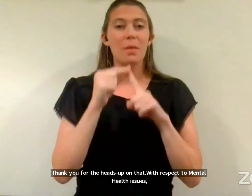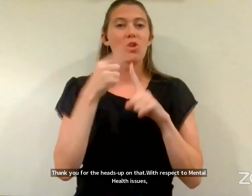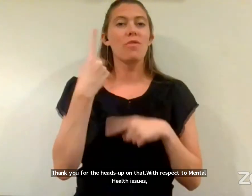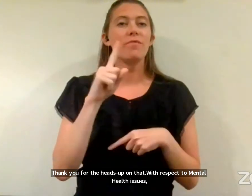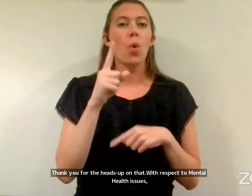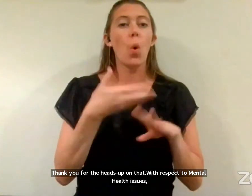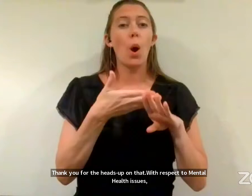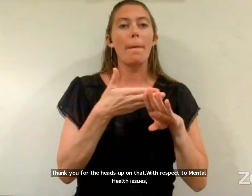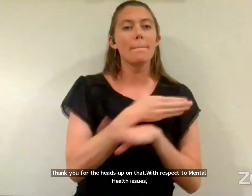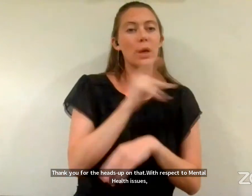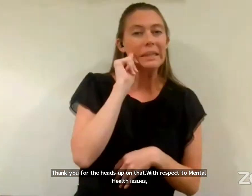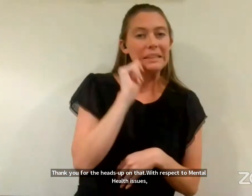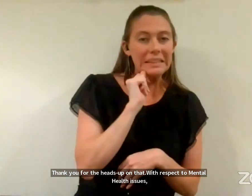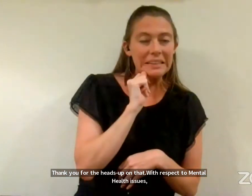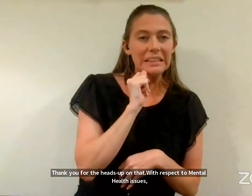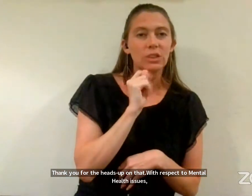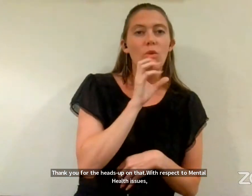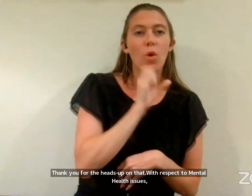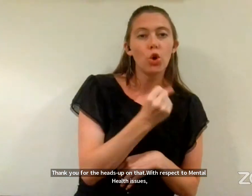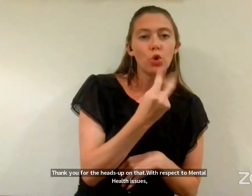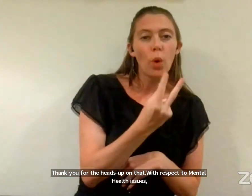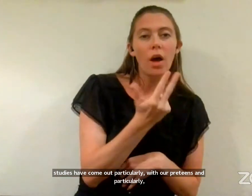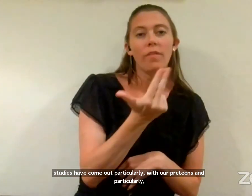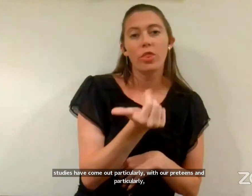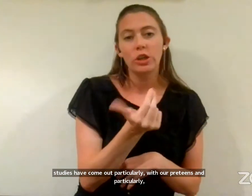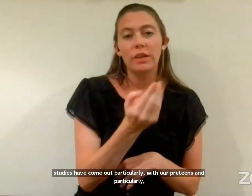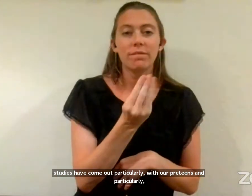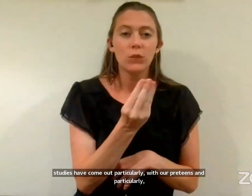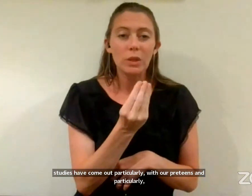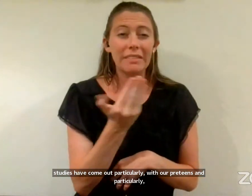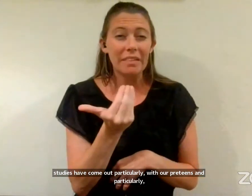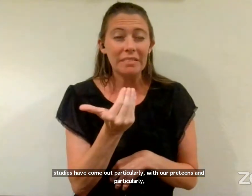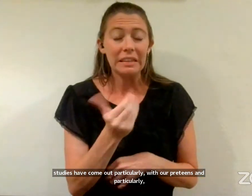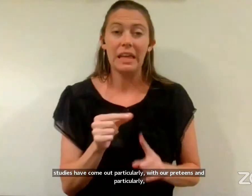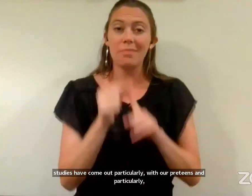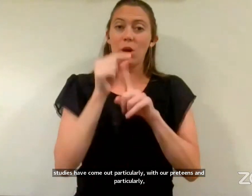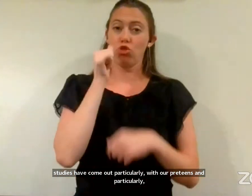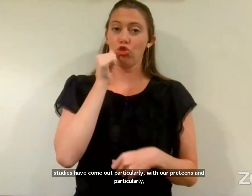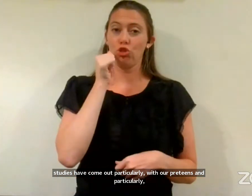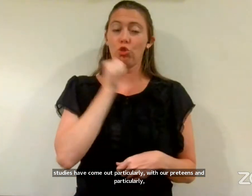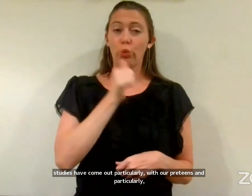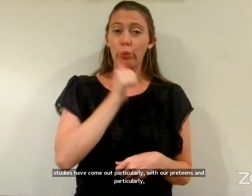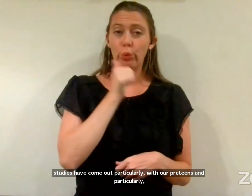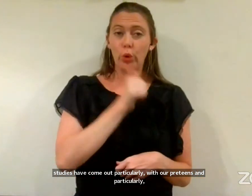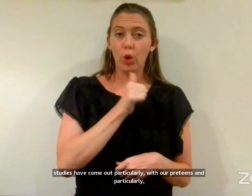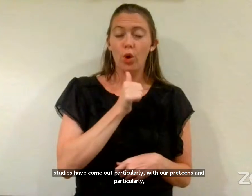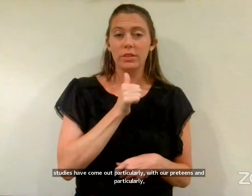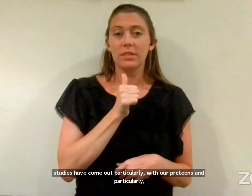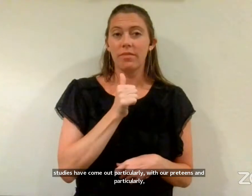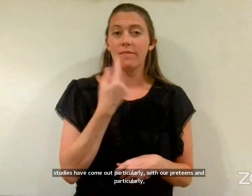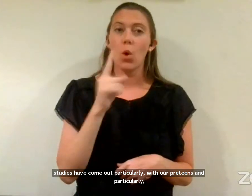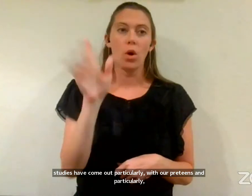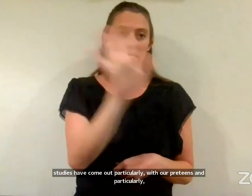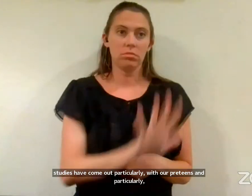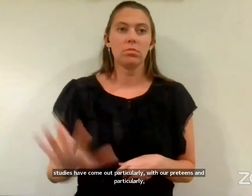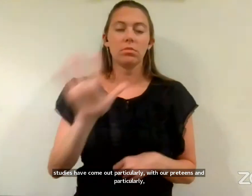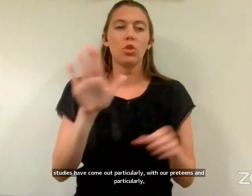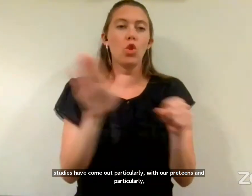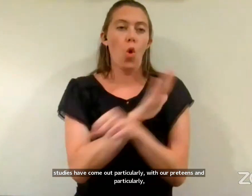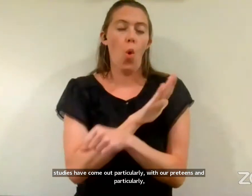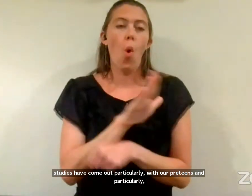the 12, 13, 14, 15-year-olds are having a really hard time. And this is all over the country. So we still got a lot of work to do.